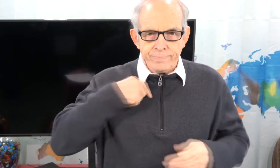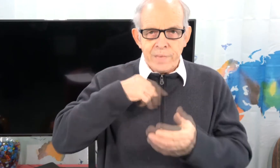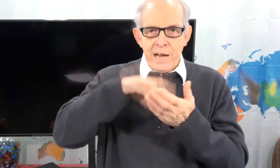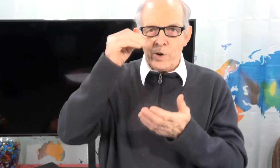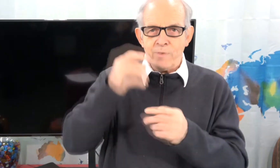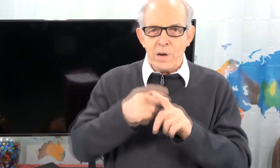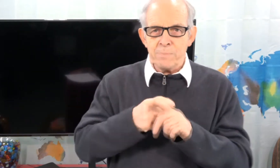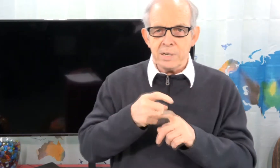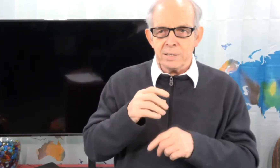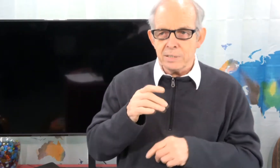I know from